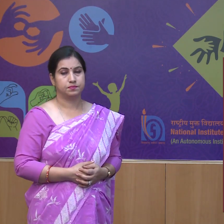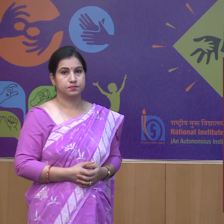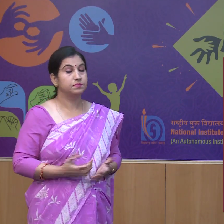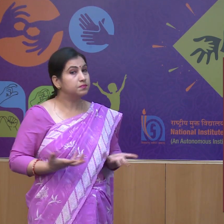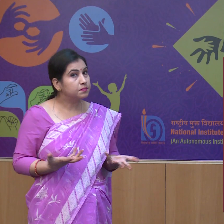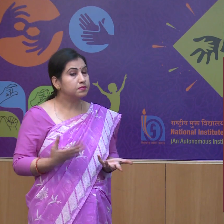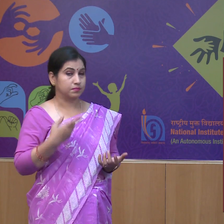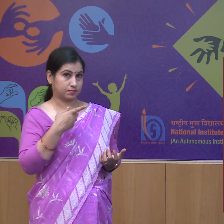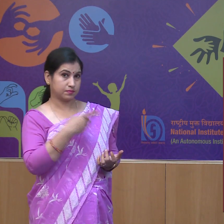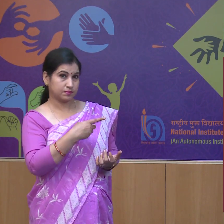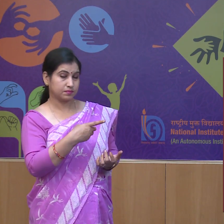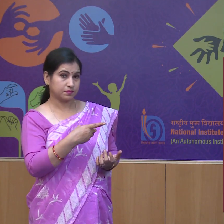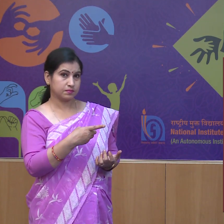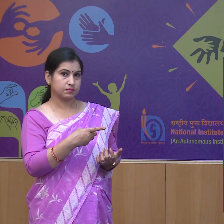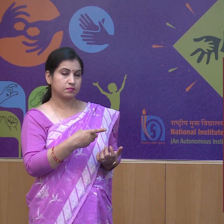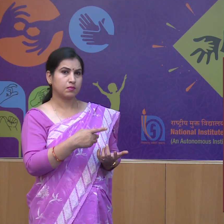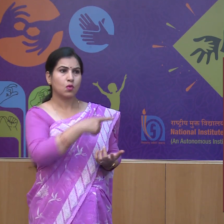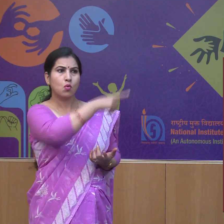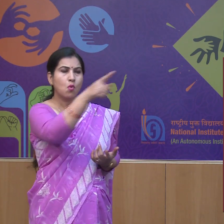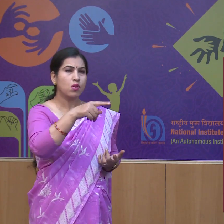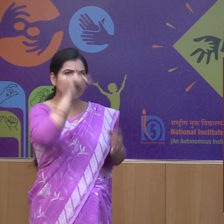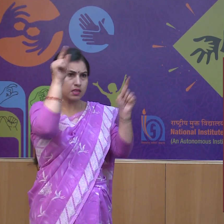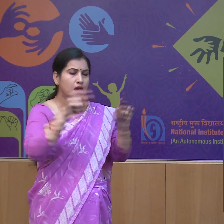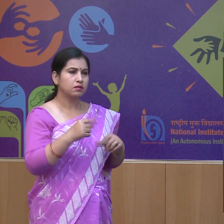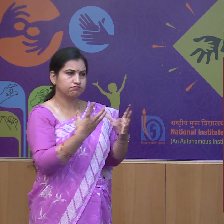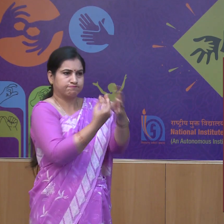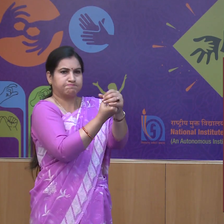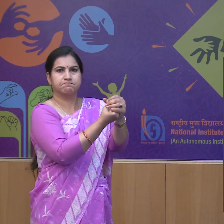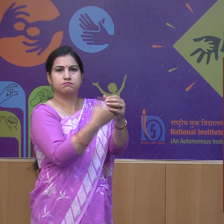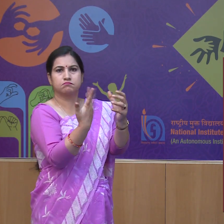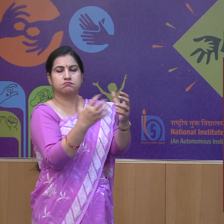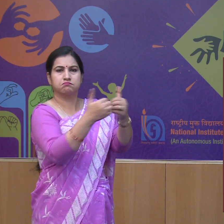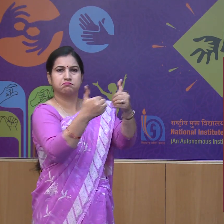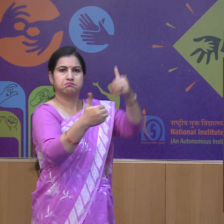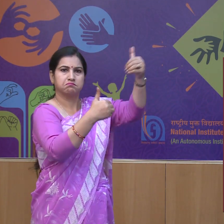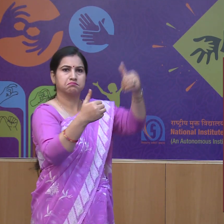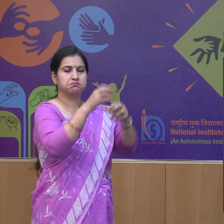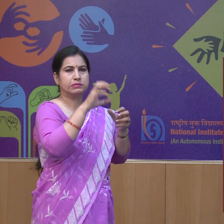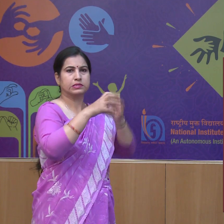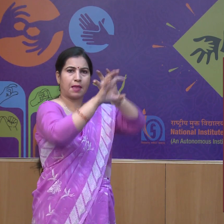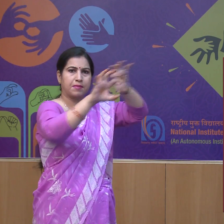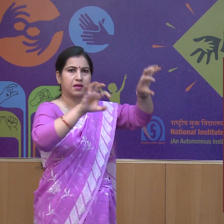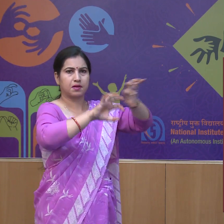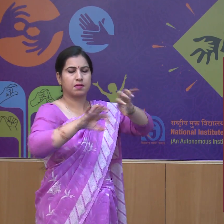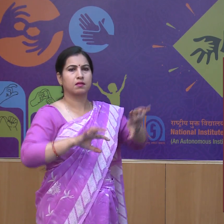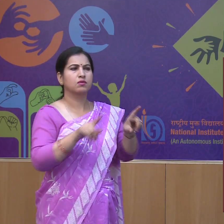However, there was no unity among them, and they kept